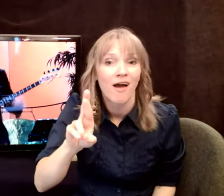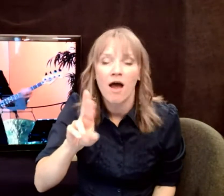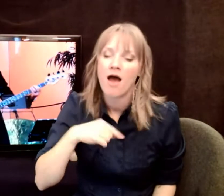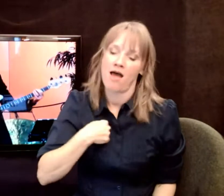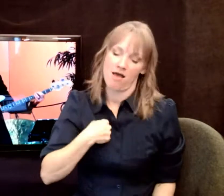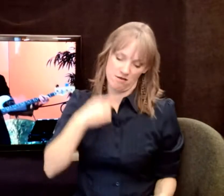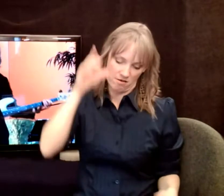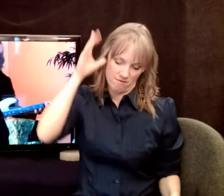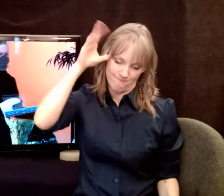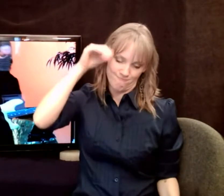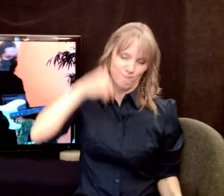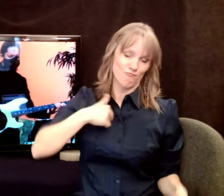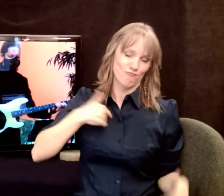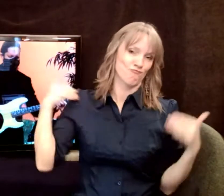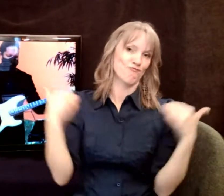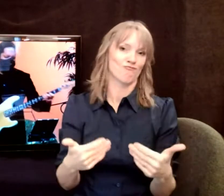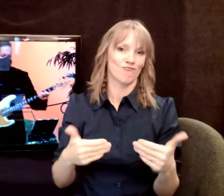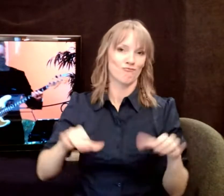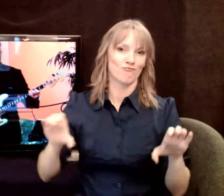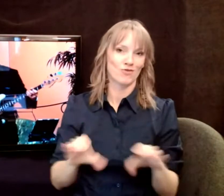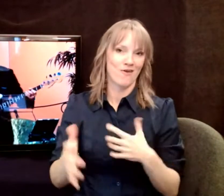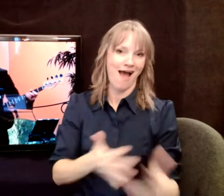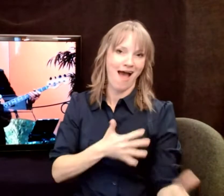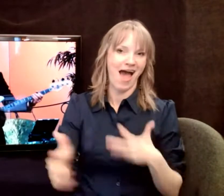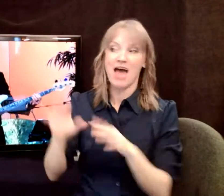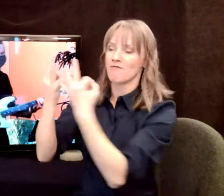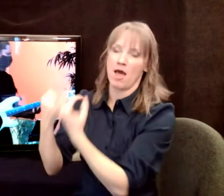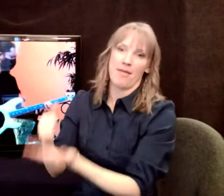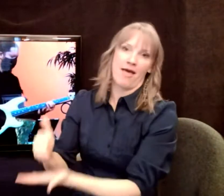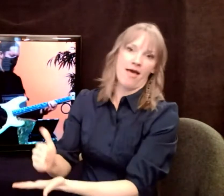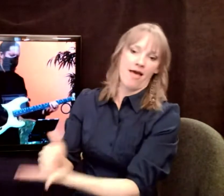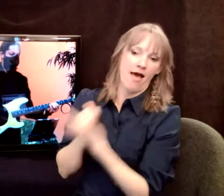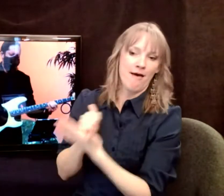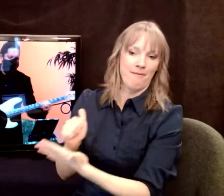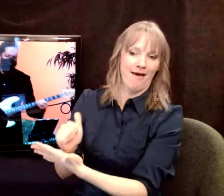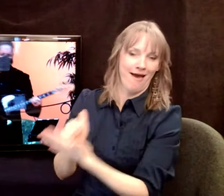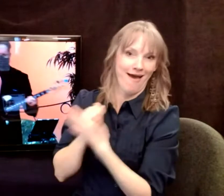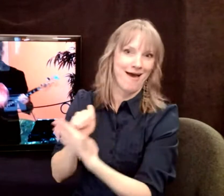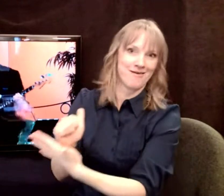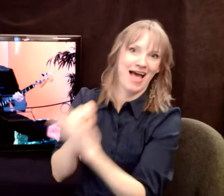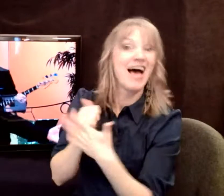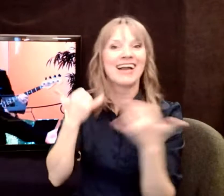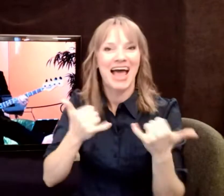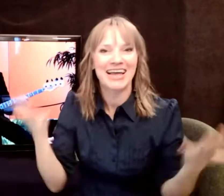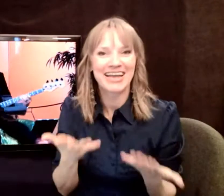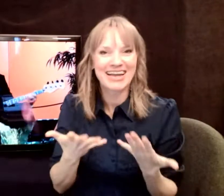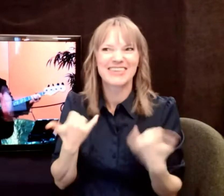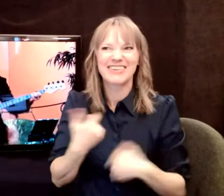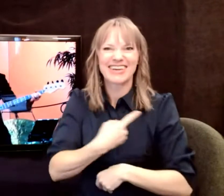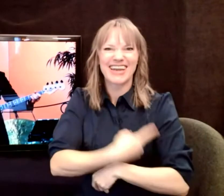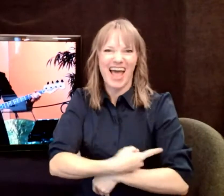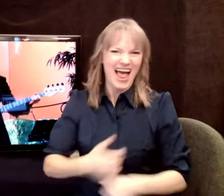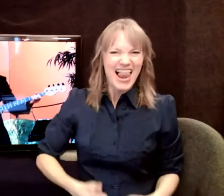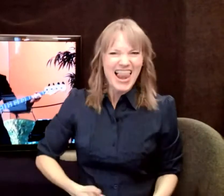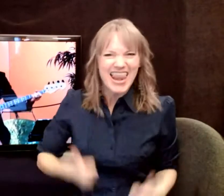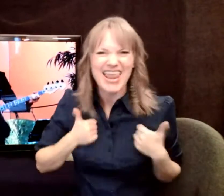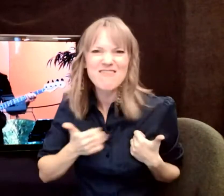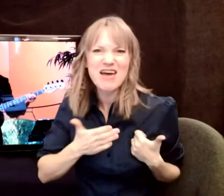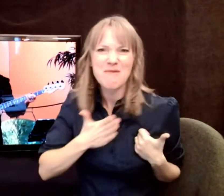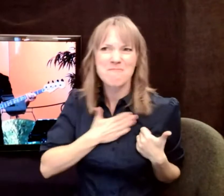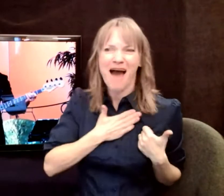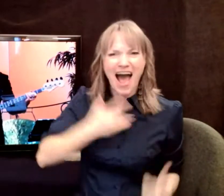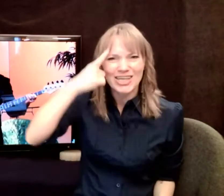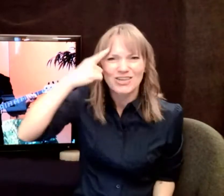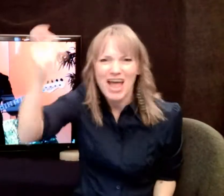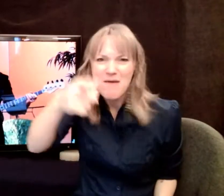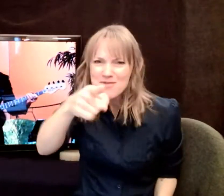did it anyway. Then all the way. Now I'm here today, living my dream. You